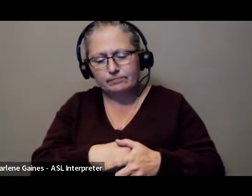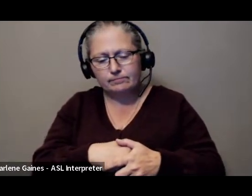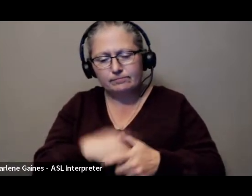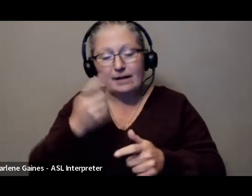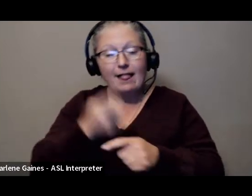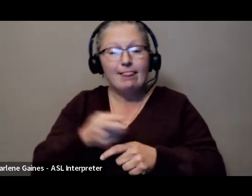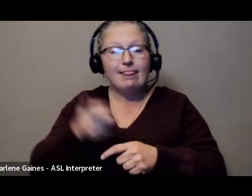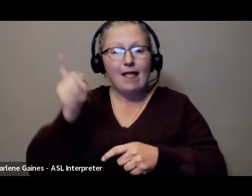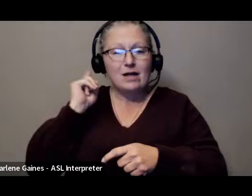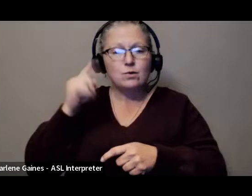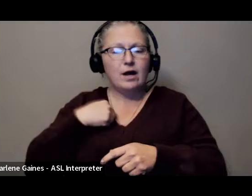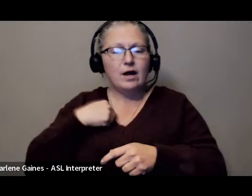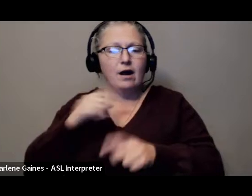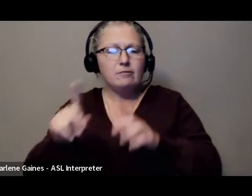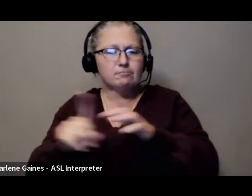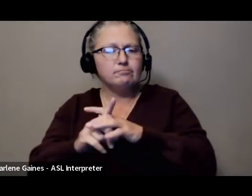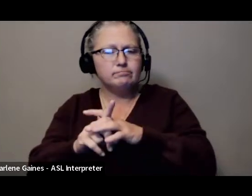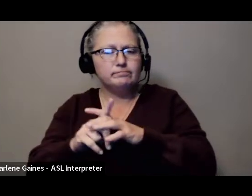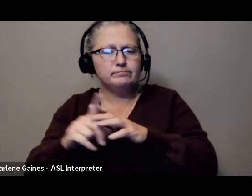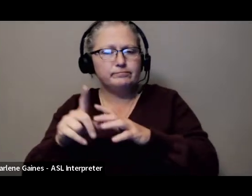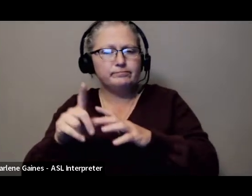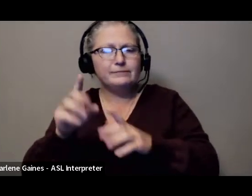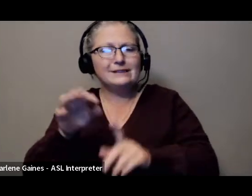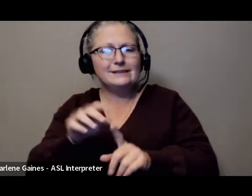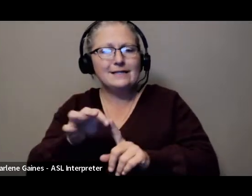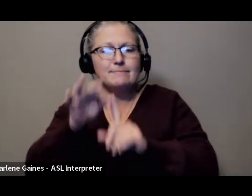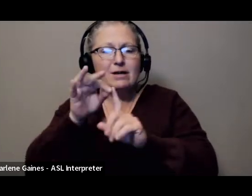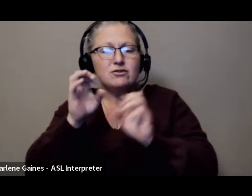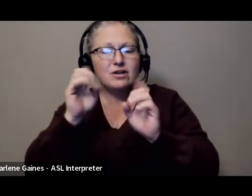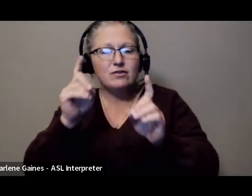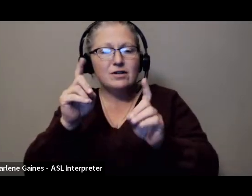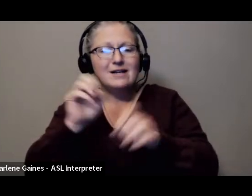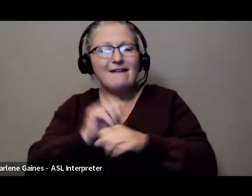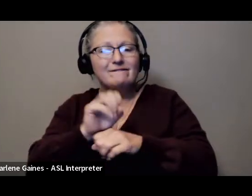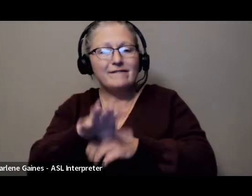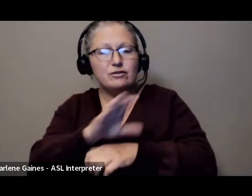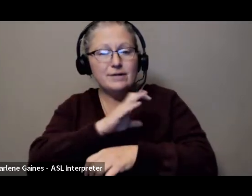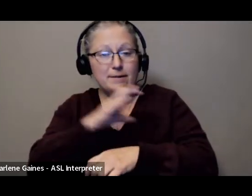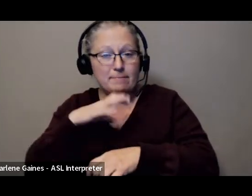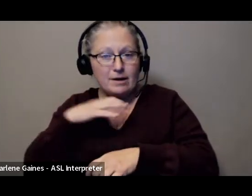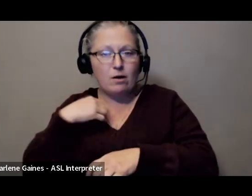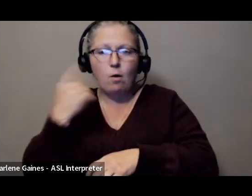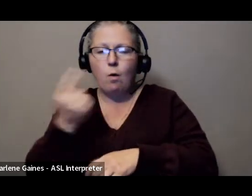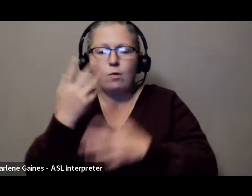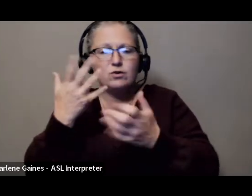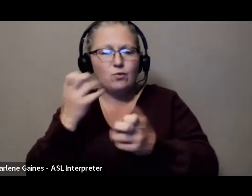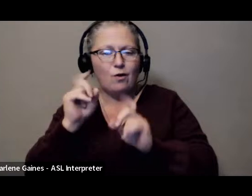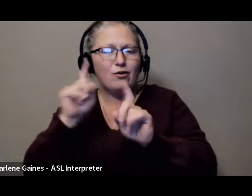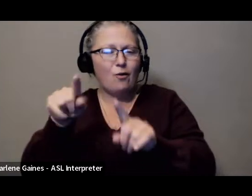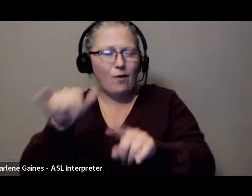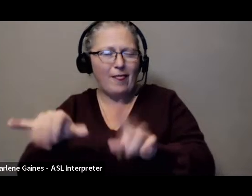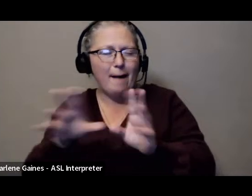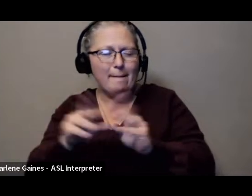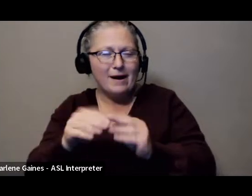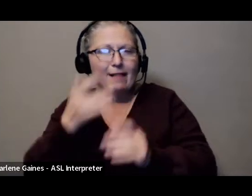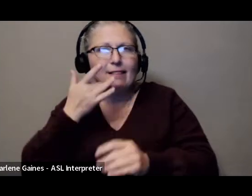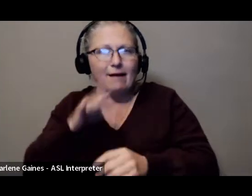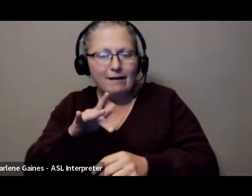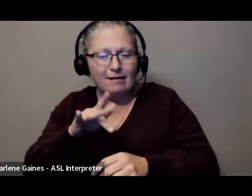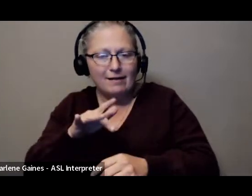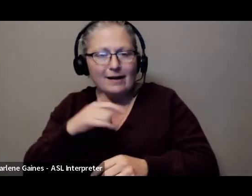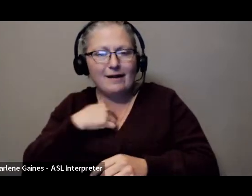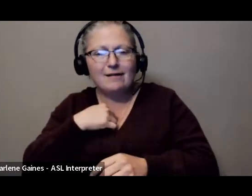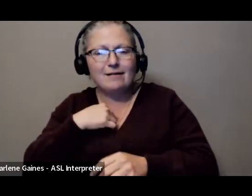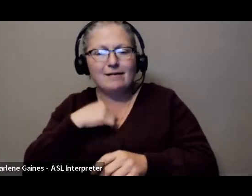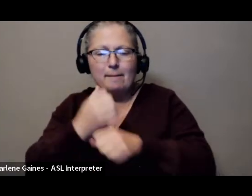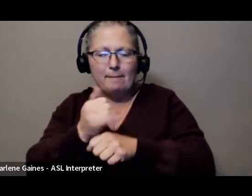Last week, I also attended the Special Education Advisory Committee. I've always wanted to attend that meeting, and luckily, I